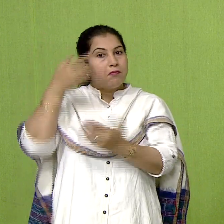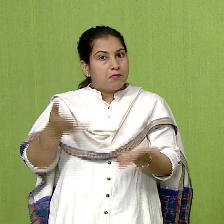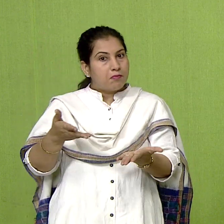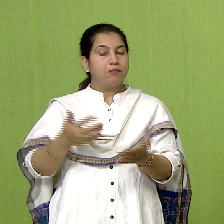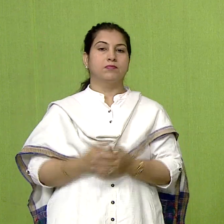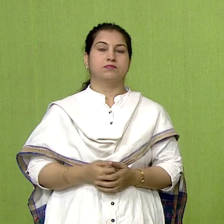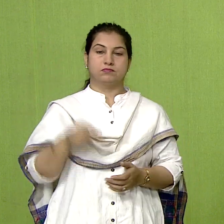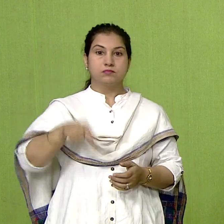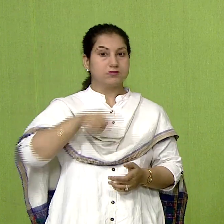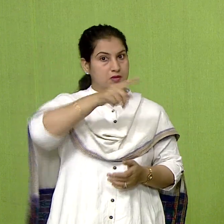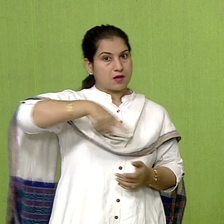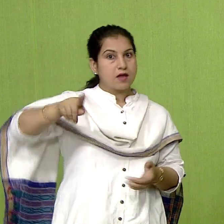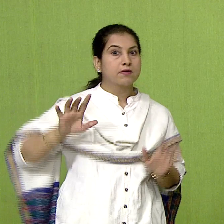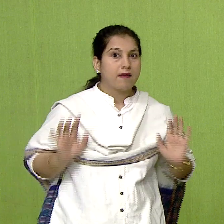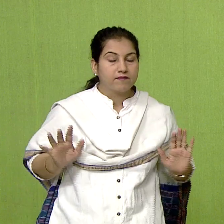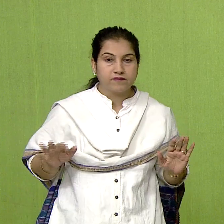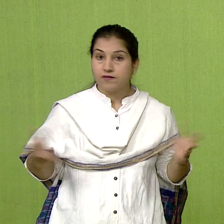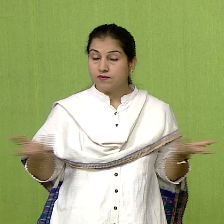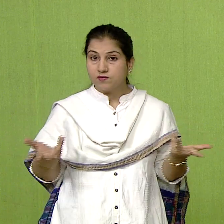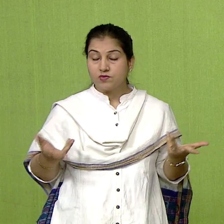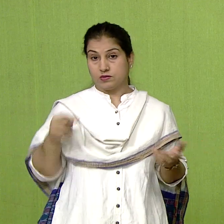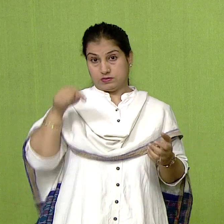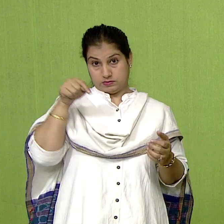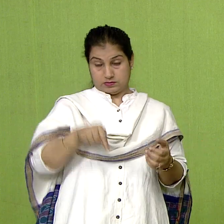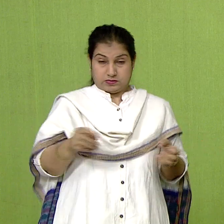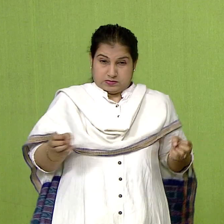It is right that during its initial phase,